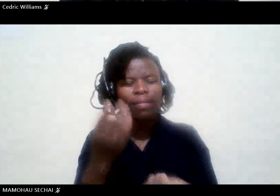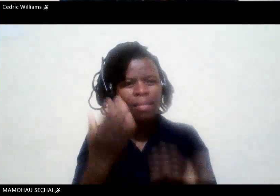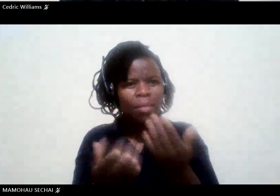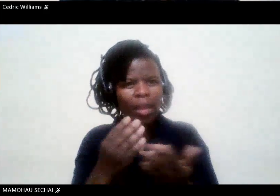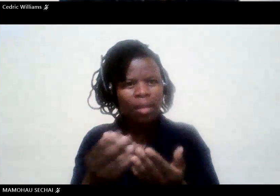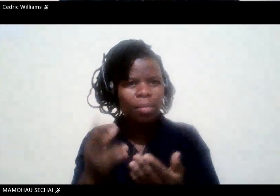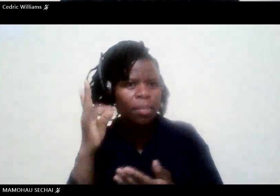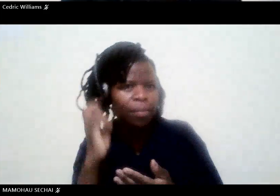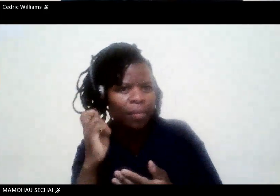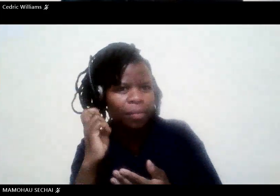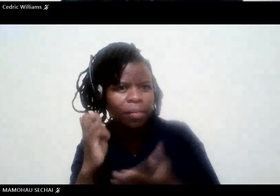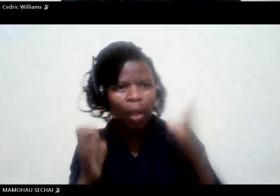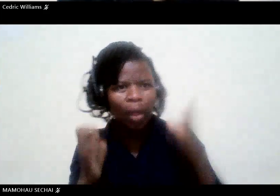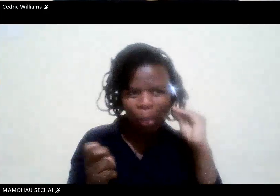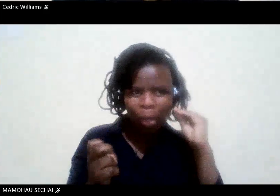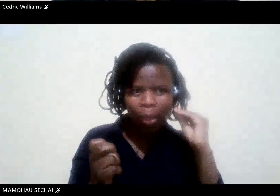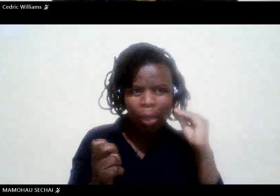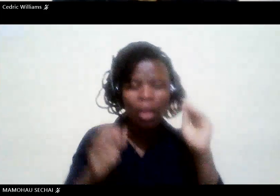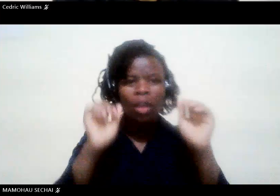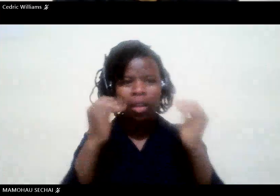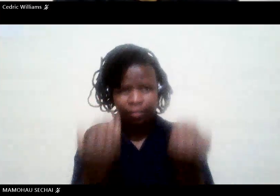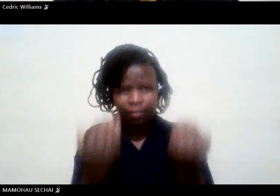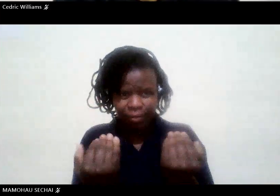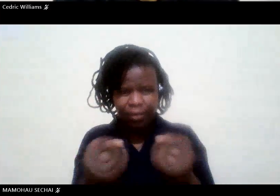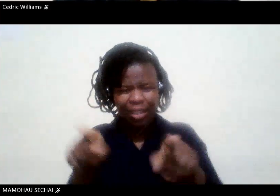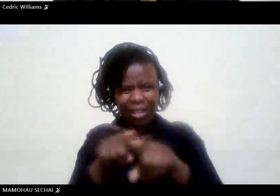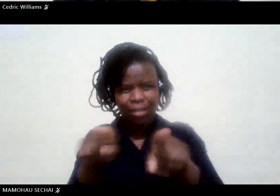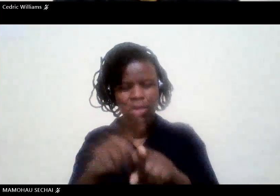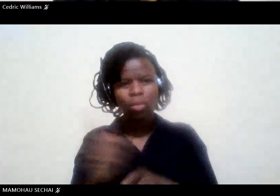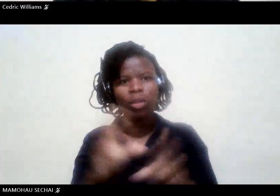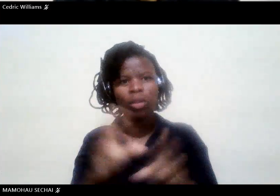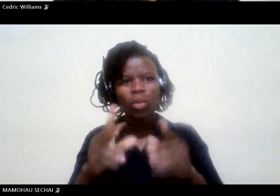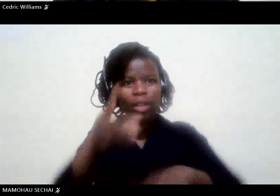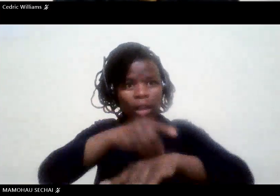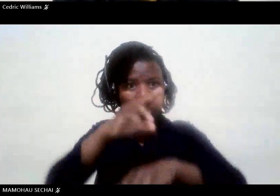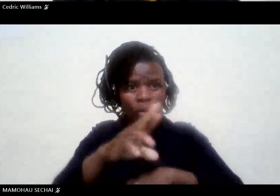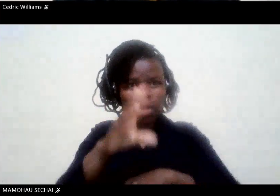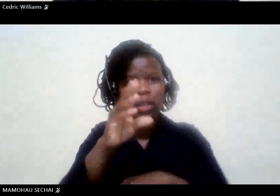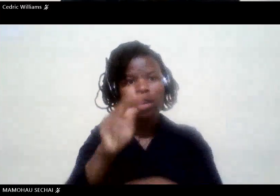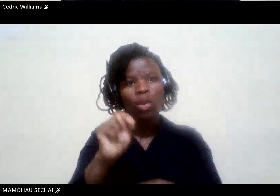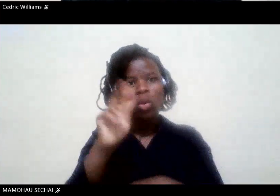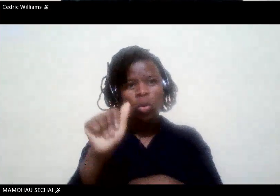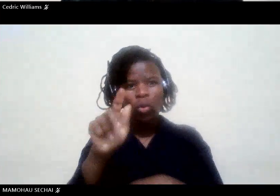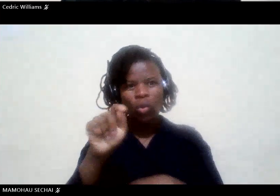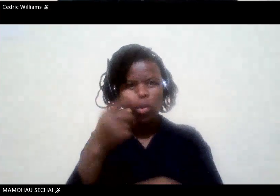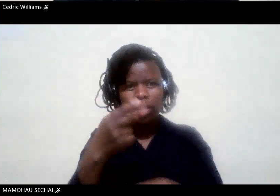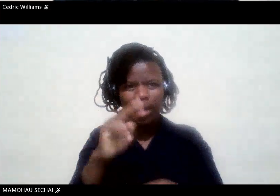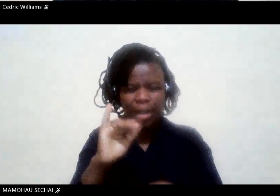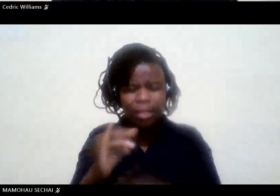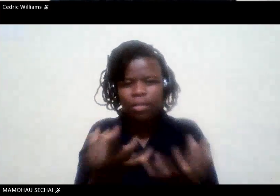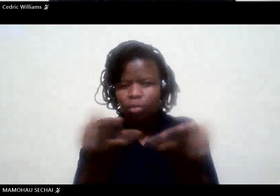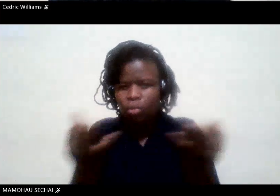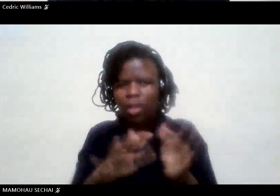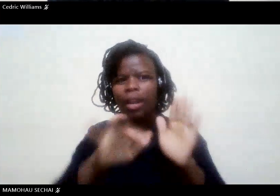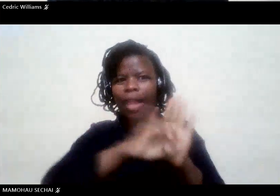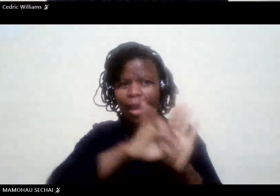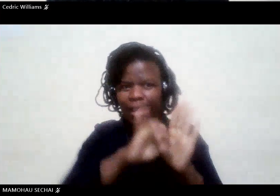other ear is not, and even Dr. Nati today mentioned the identity, that some they